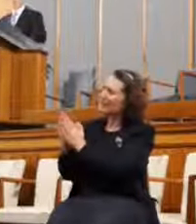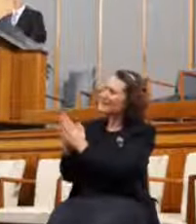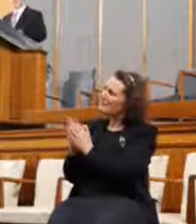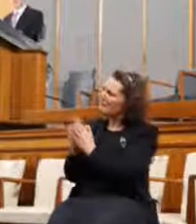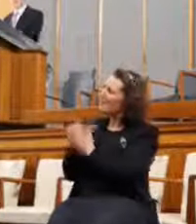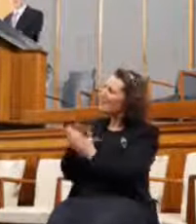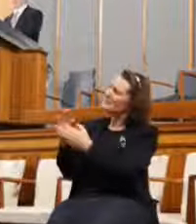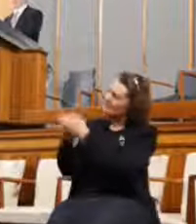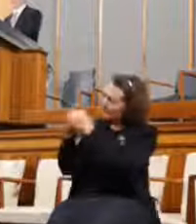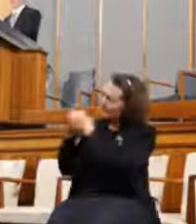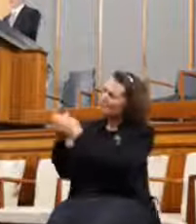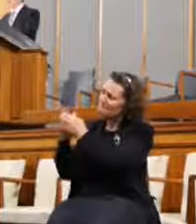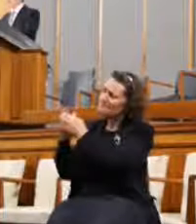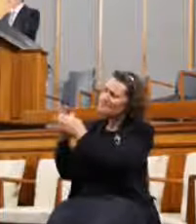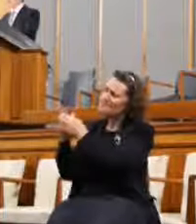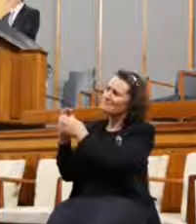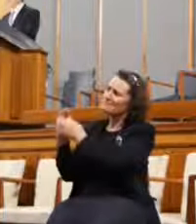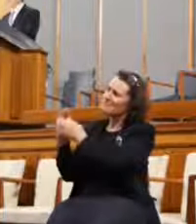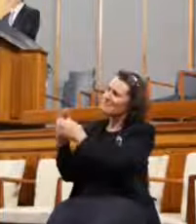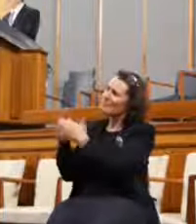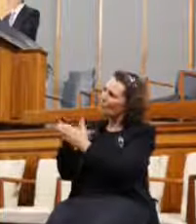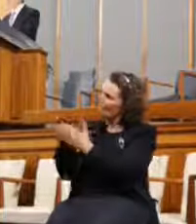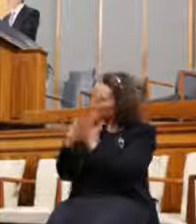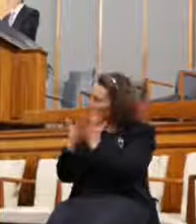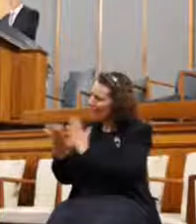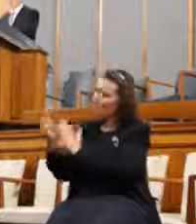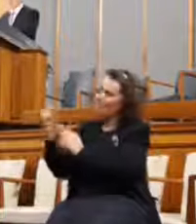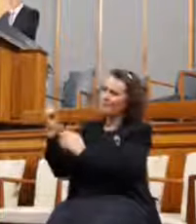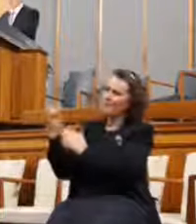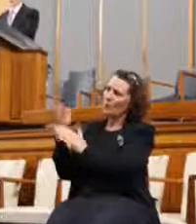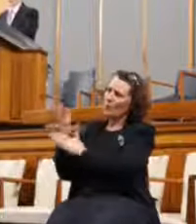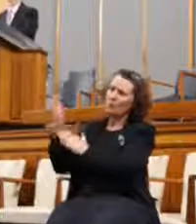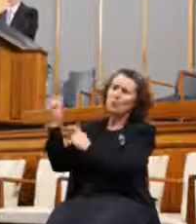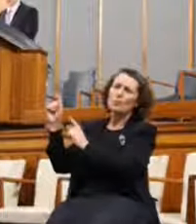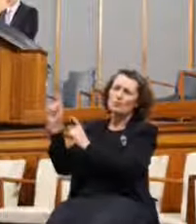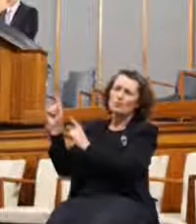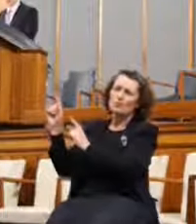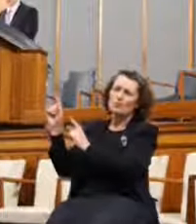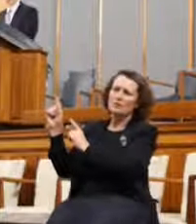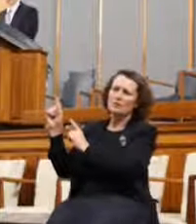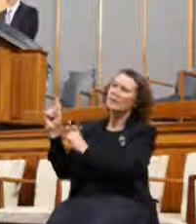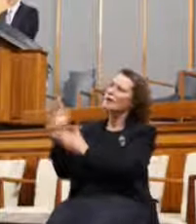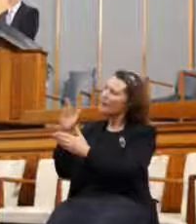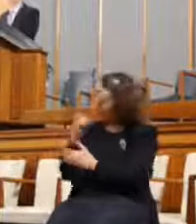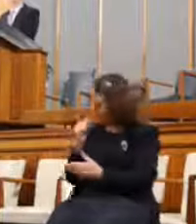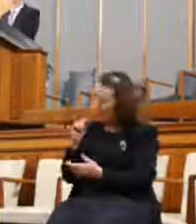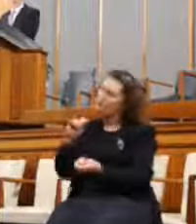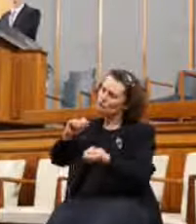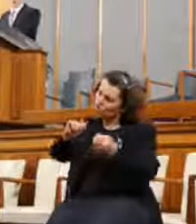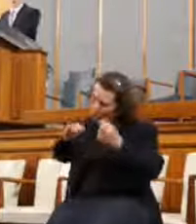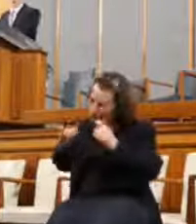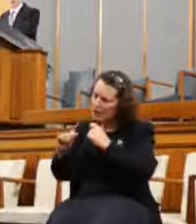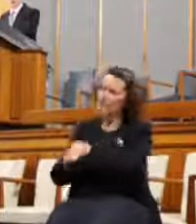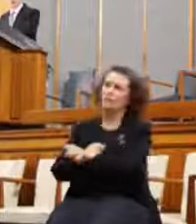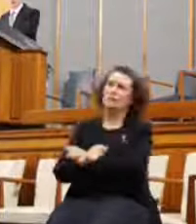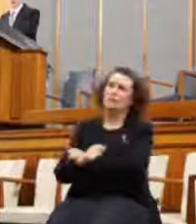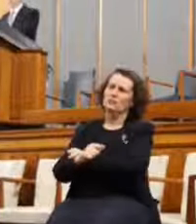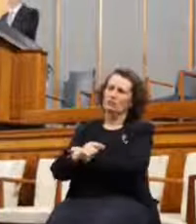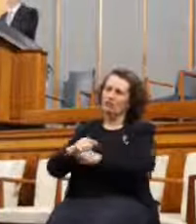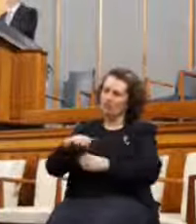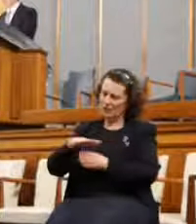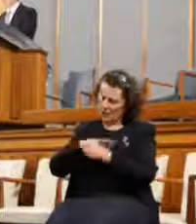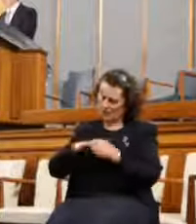him, and works for him. Dear friends, the change in our nature and our whole disposition,